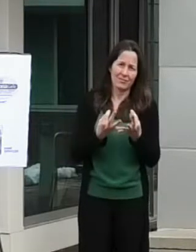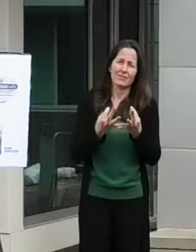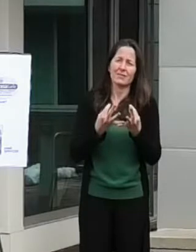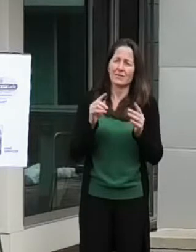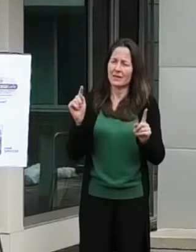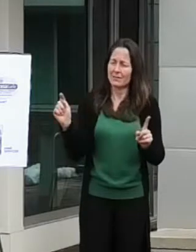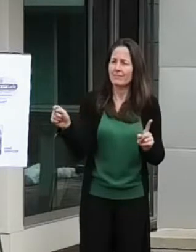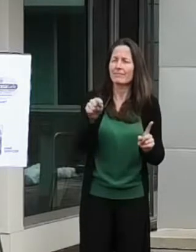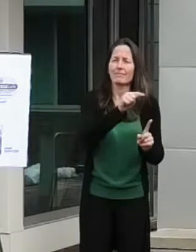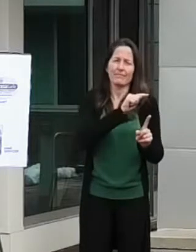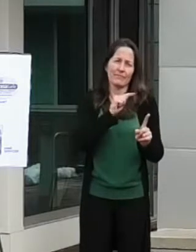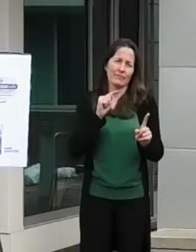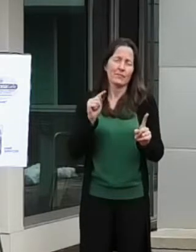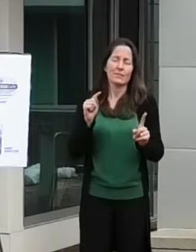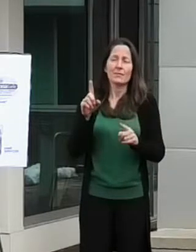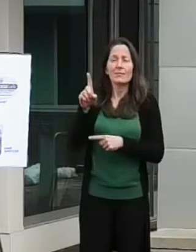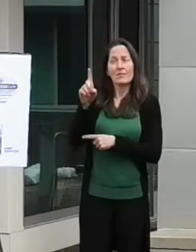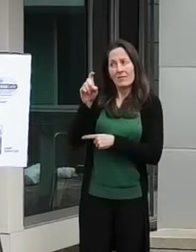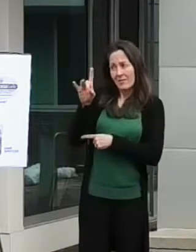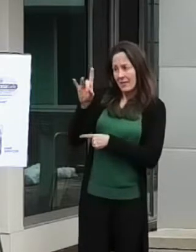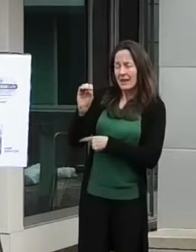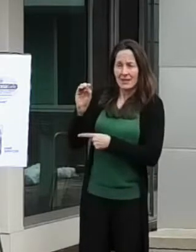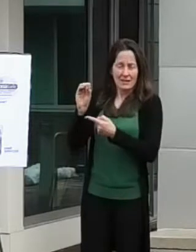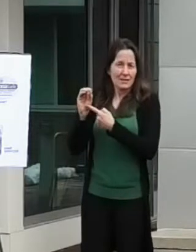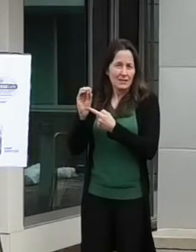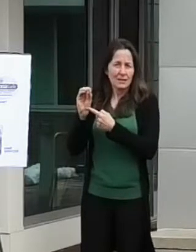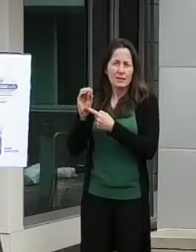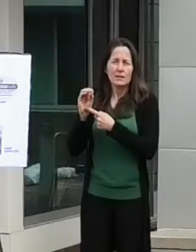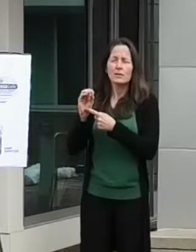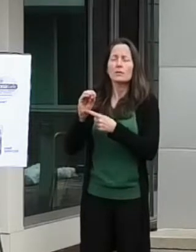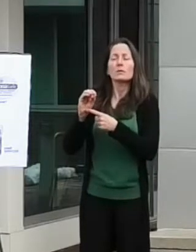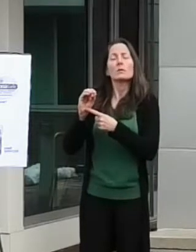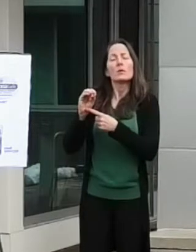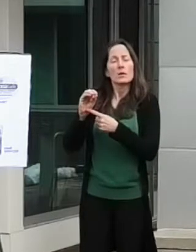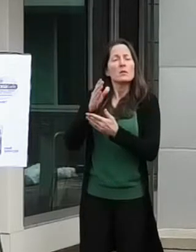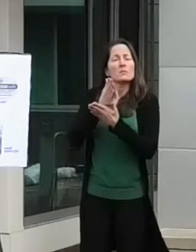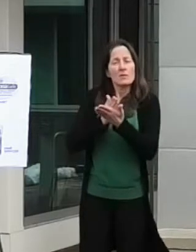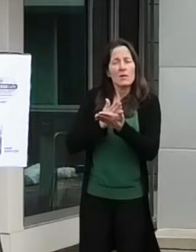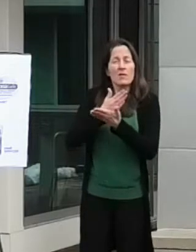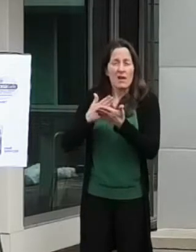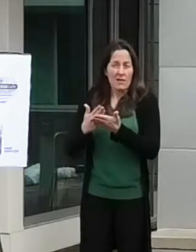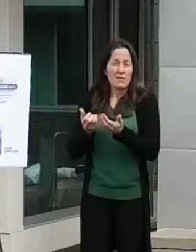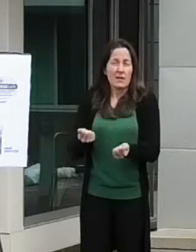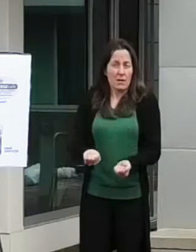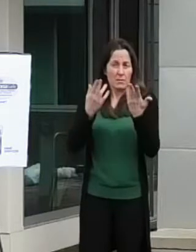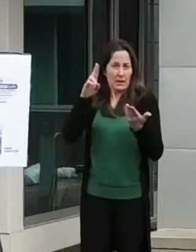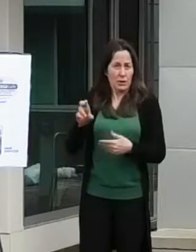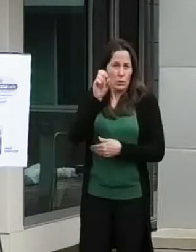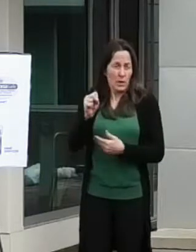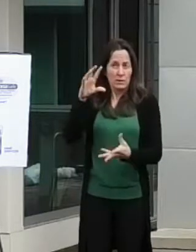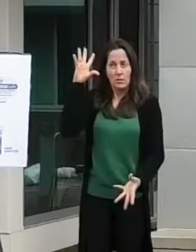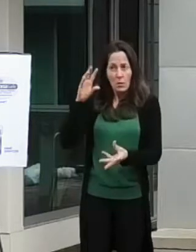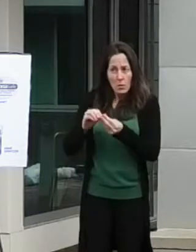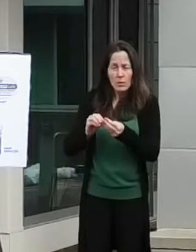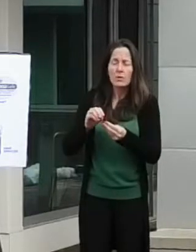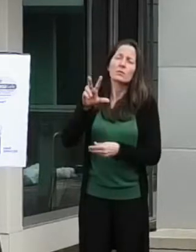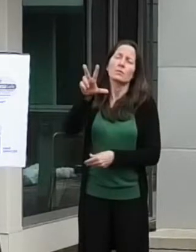And those are among the more than 300,000 American deaths to date.